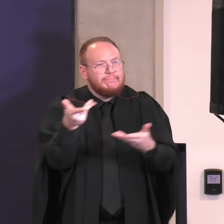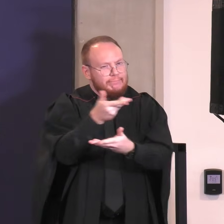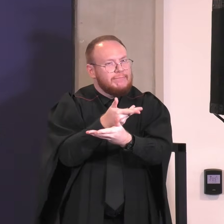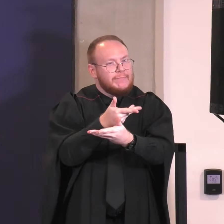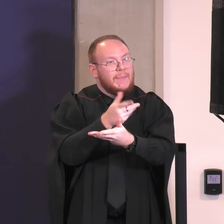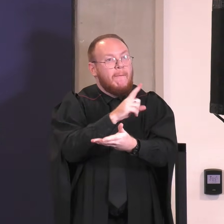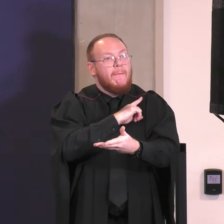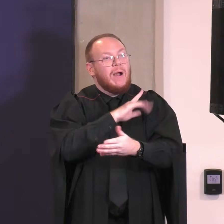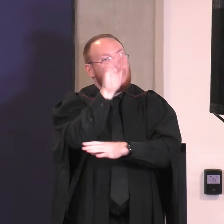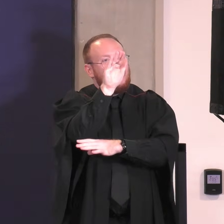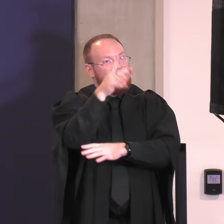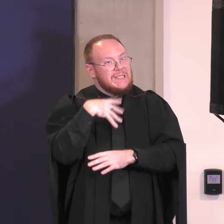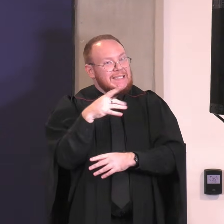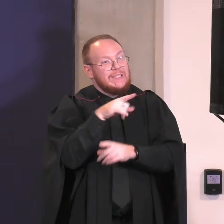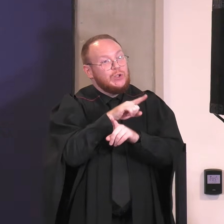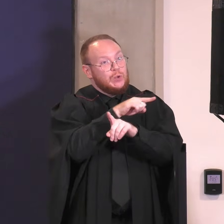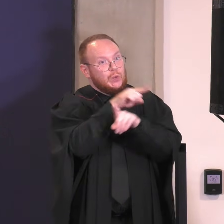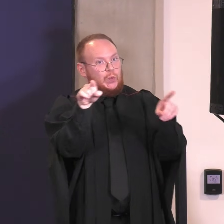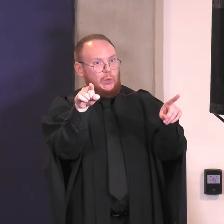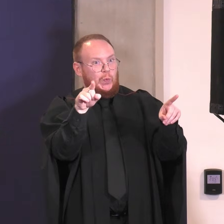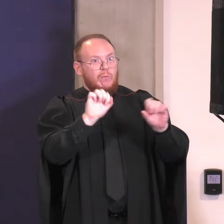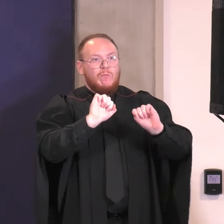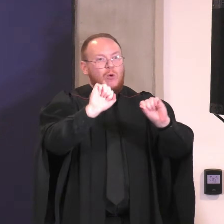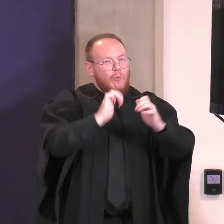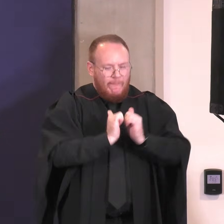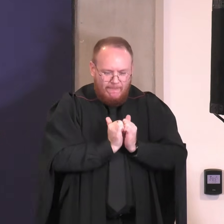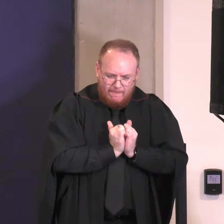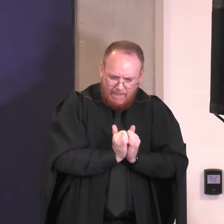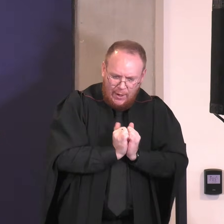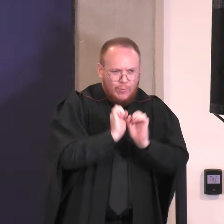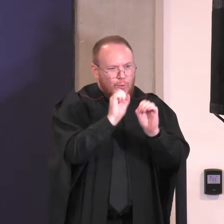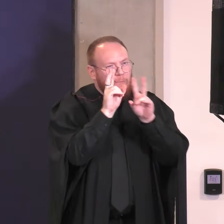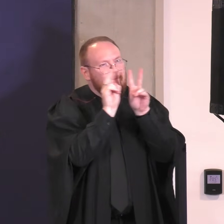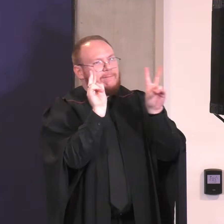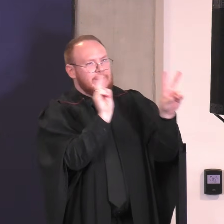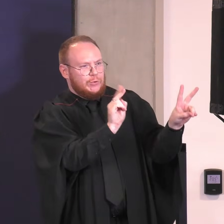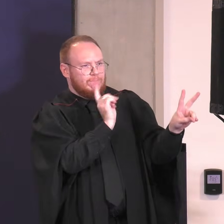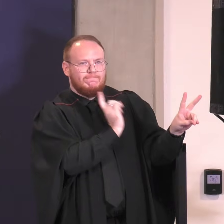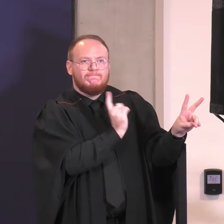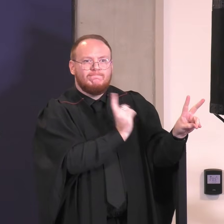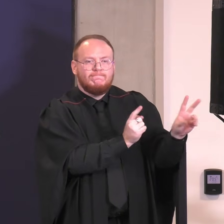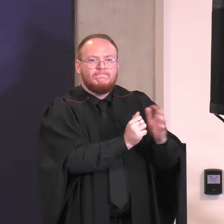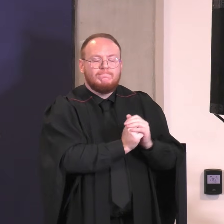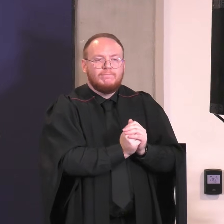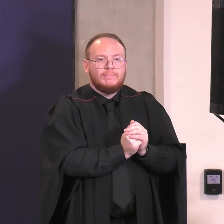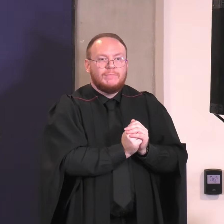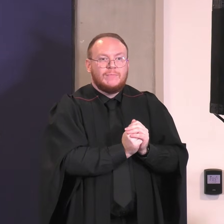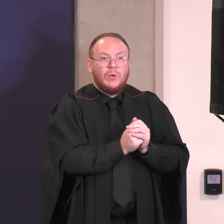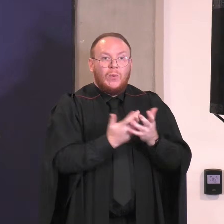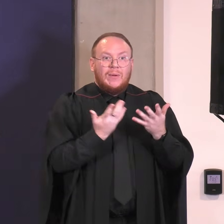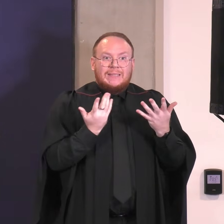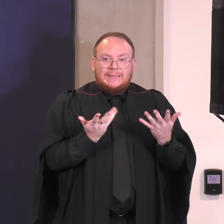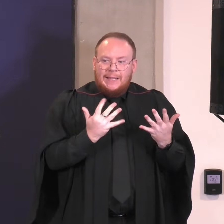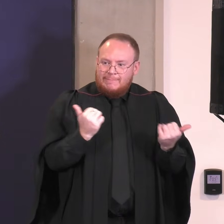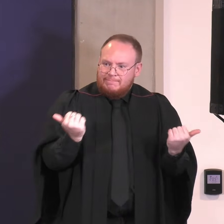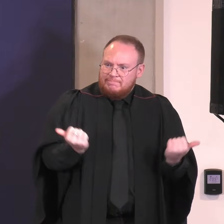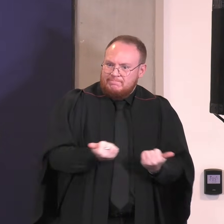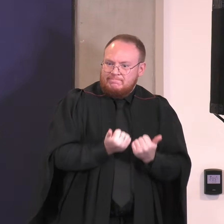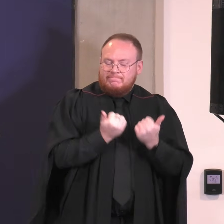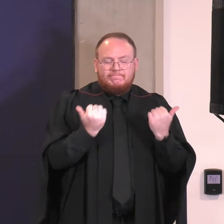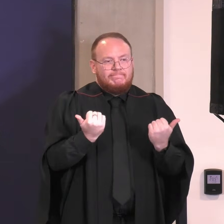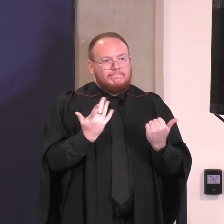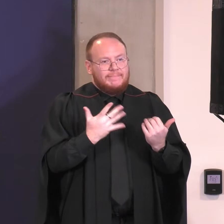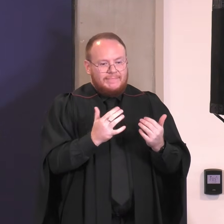needs you, your voice, your values, and your vision. But as you leave here today, remember, success is